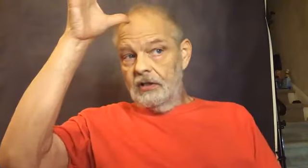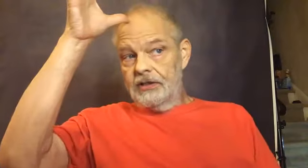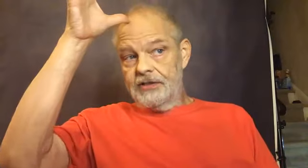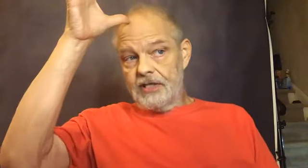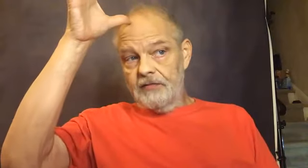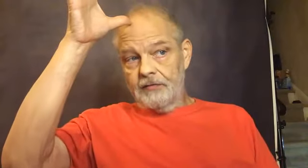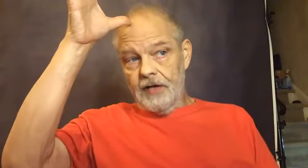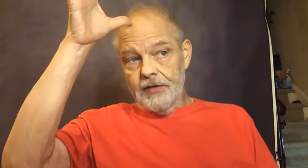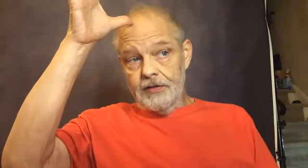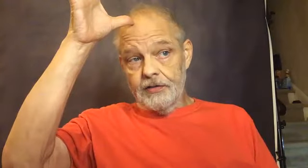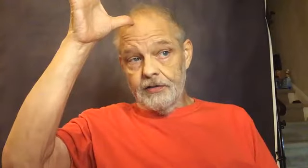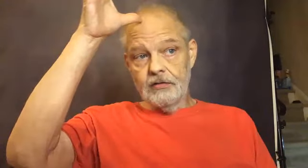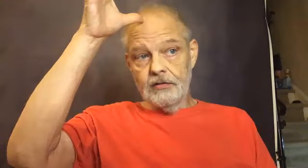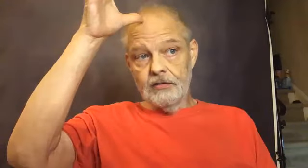this is a sign for father.